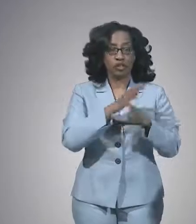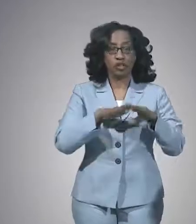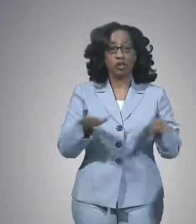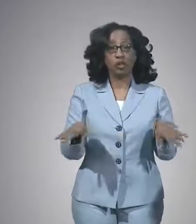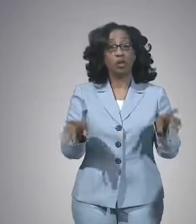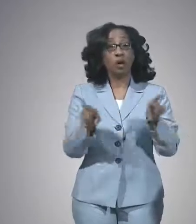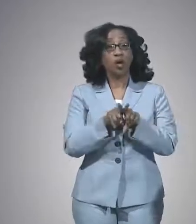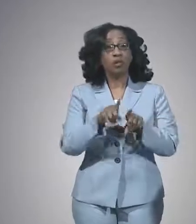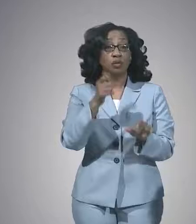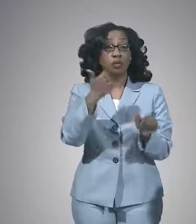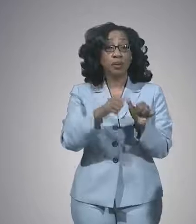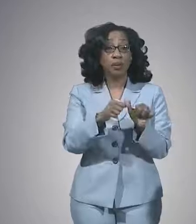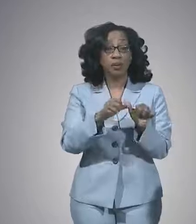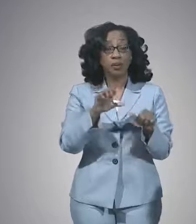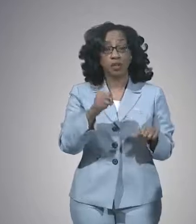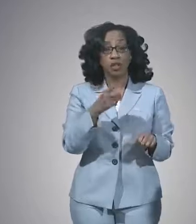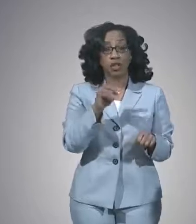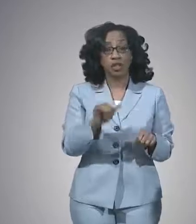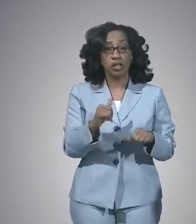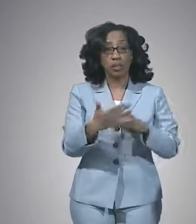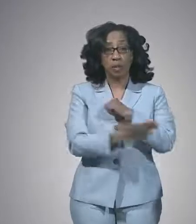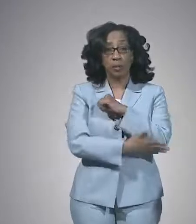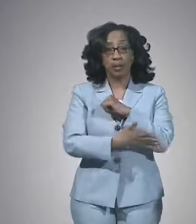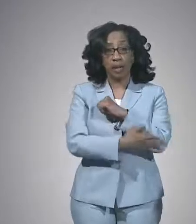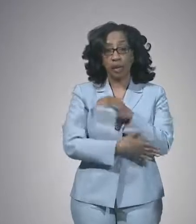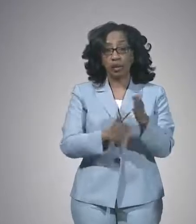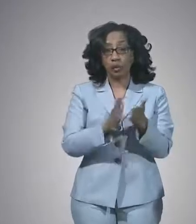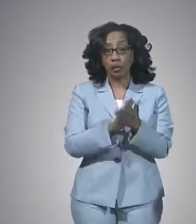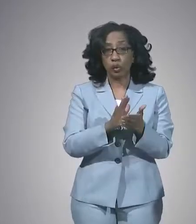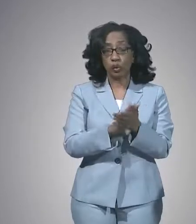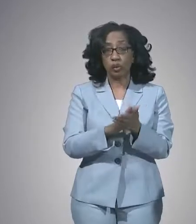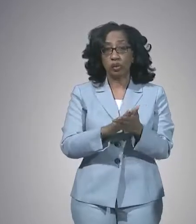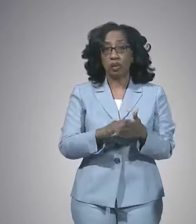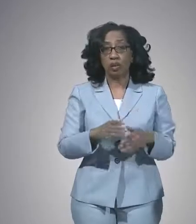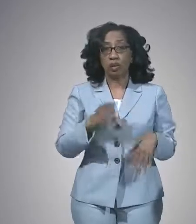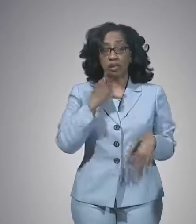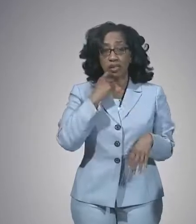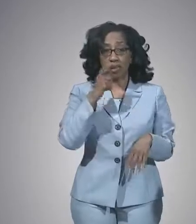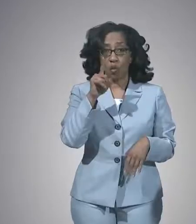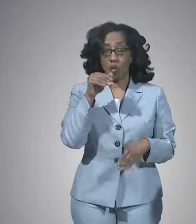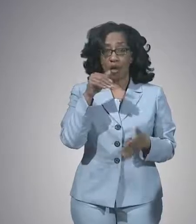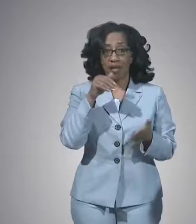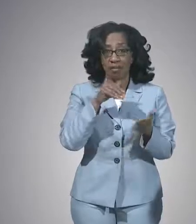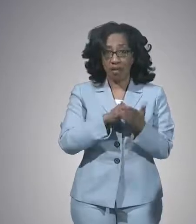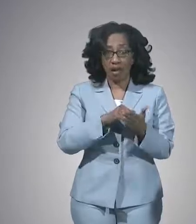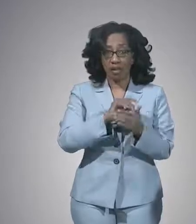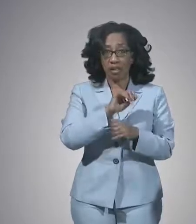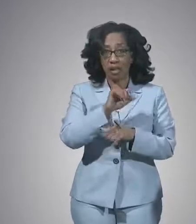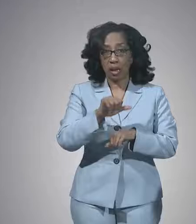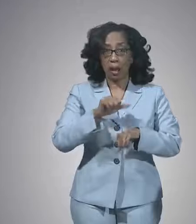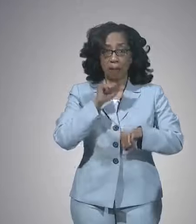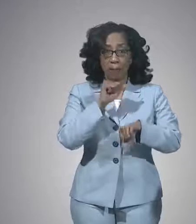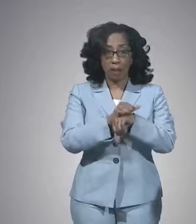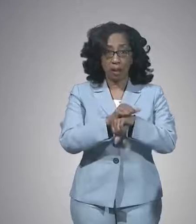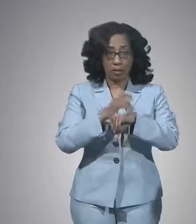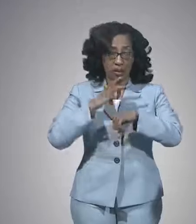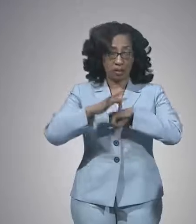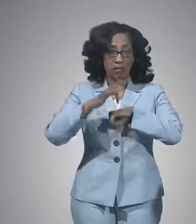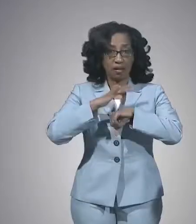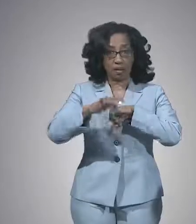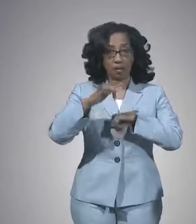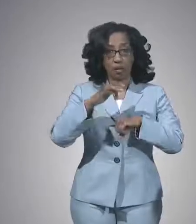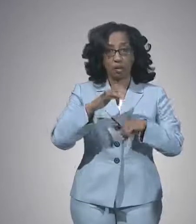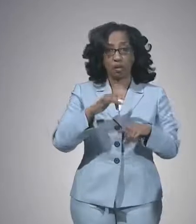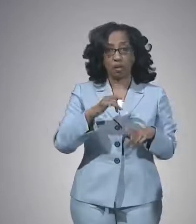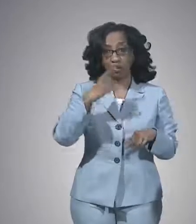is, remember, Shelby County Schools released 1,000 slot appointments for the vaccine event that